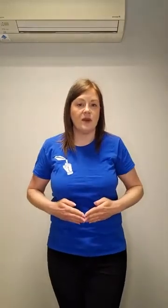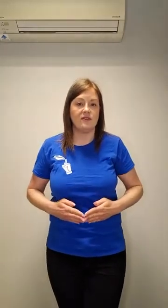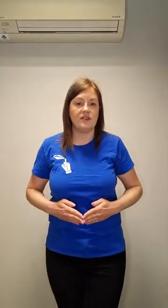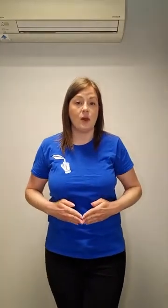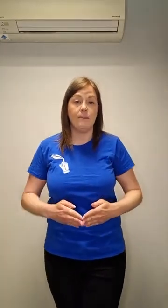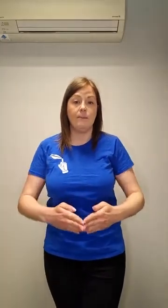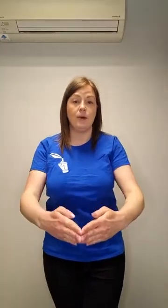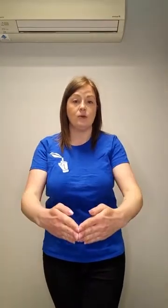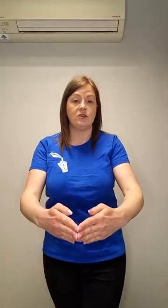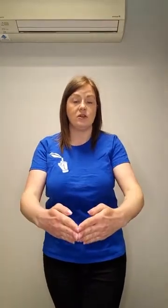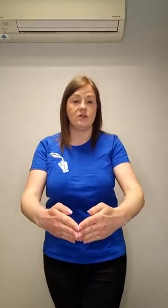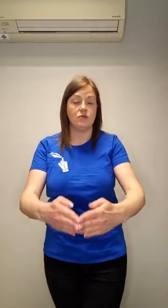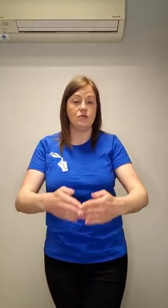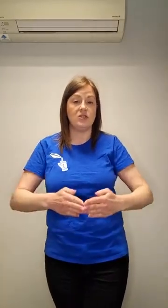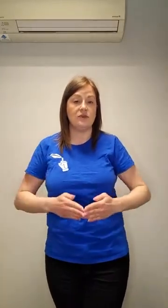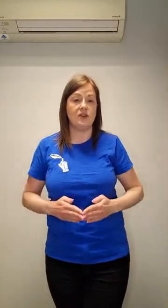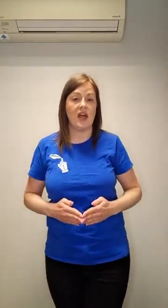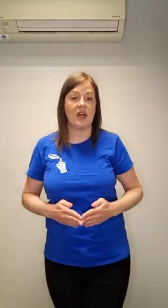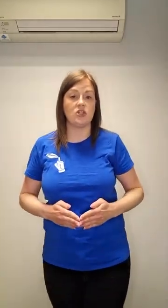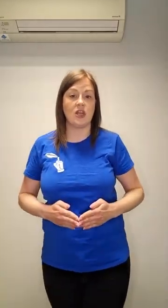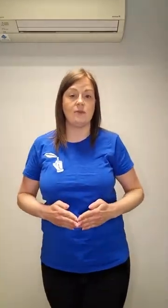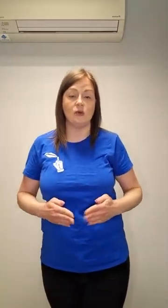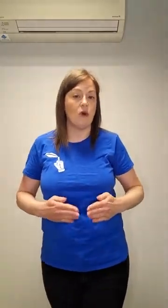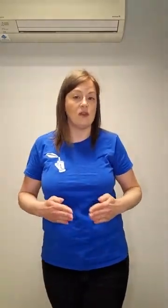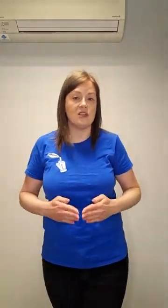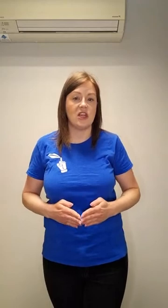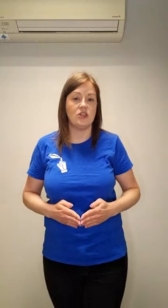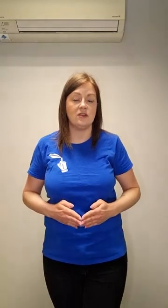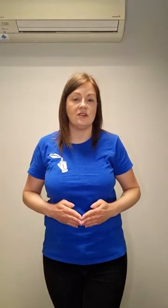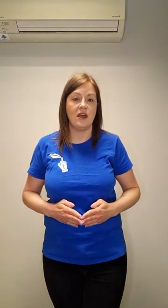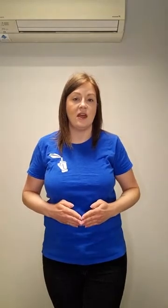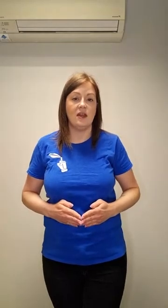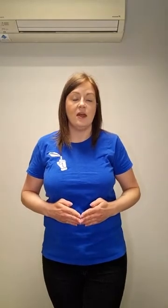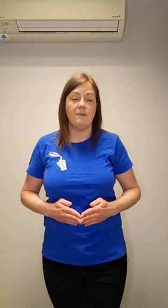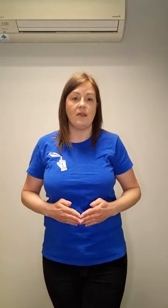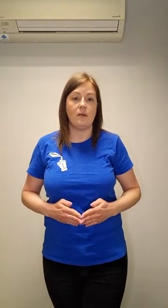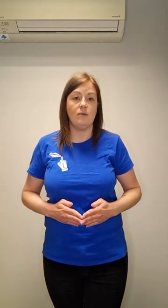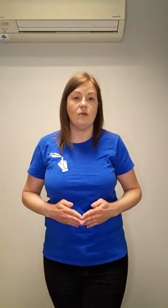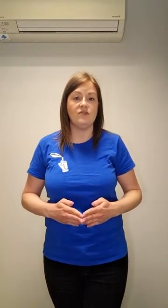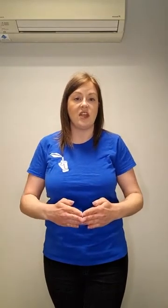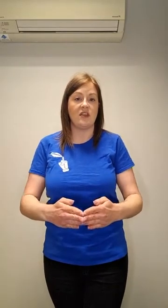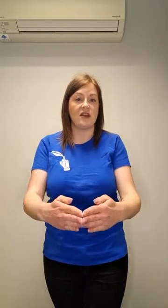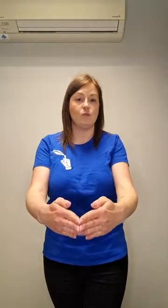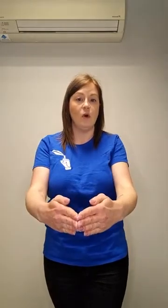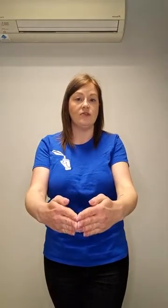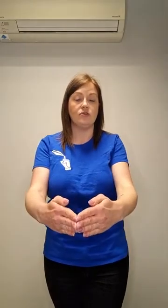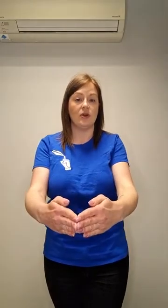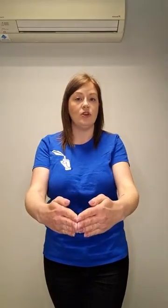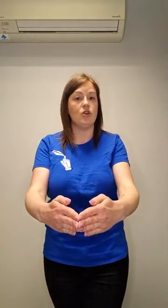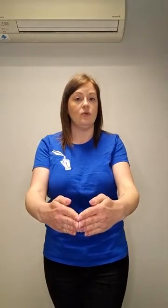have things like boat. So 2 different hand shapes or orientations there, but they will move together as one solid